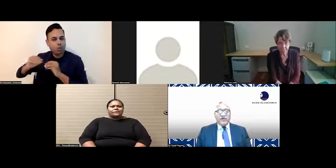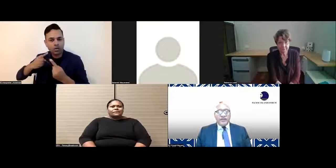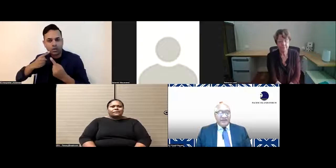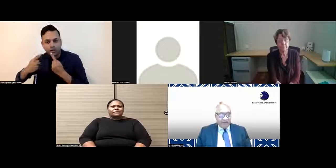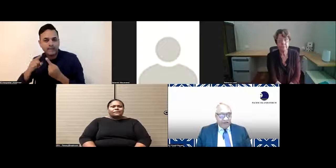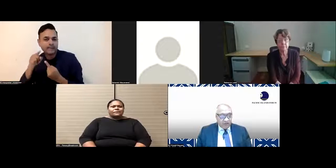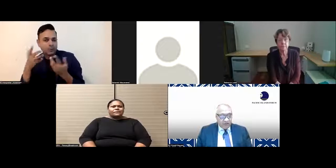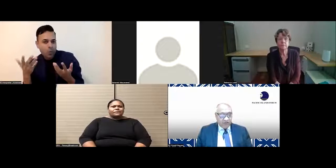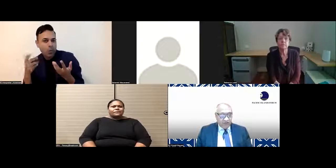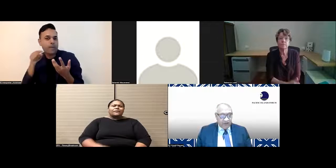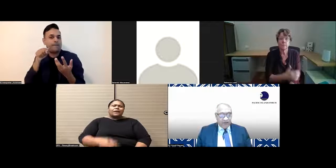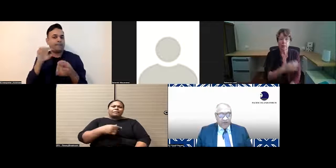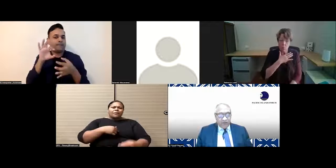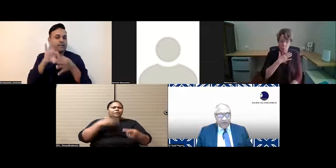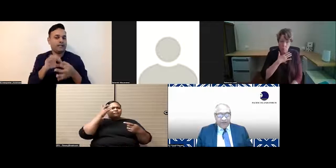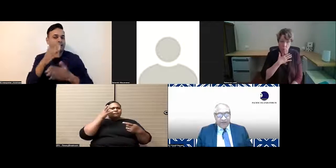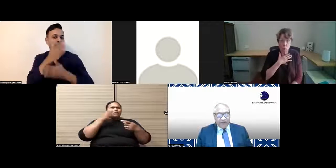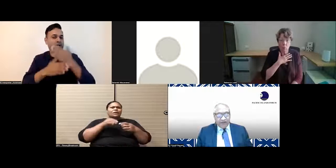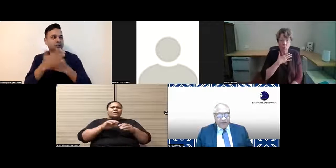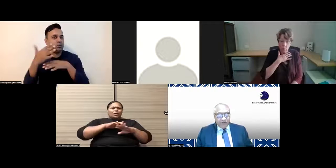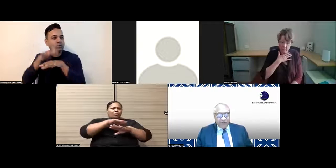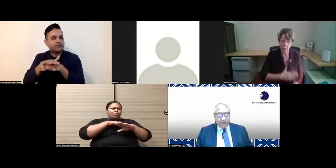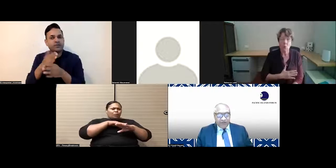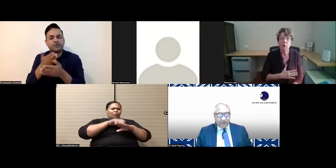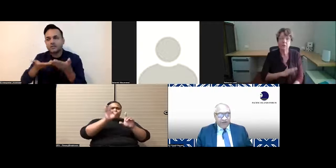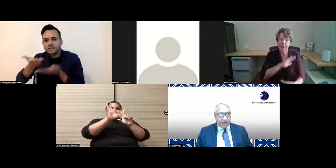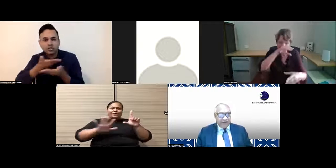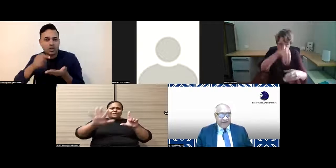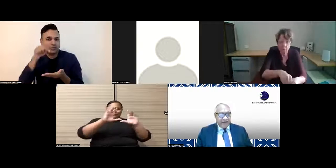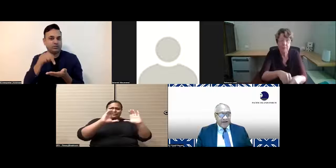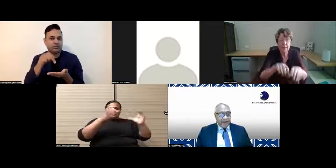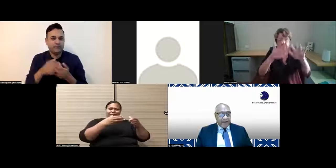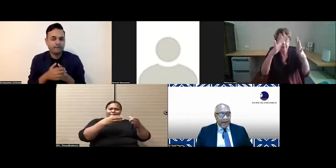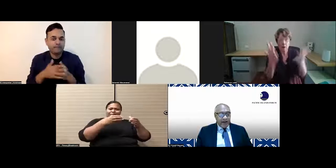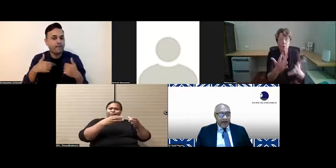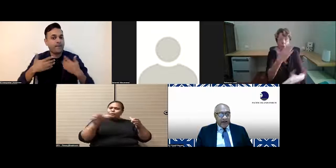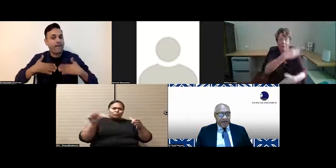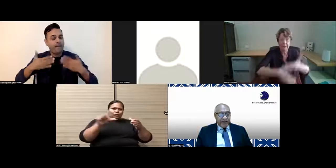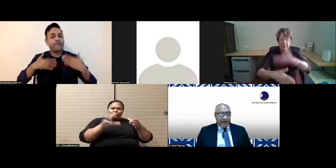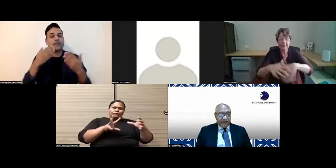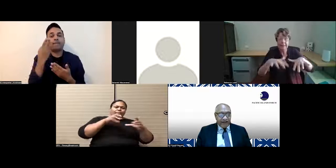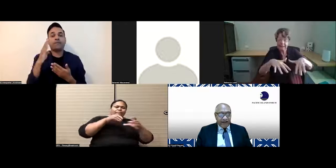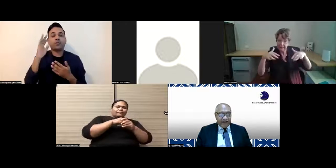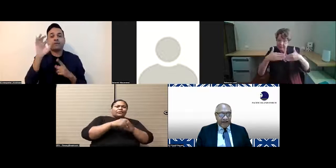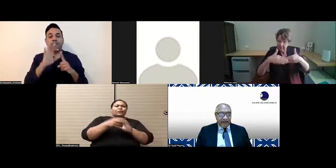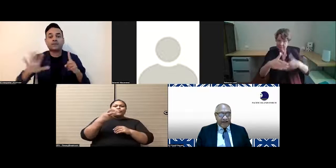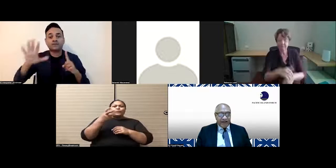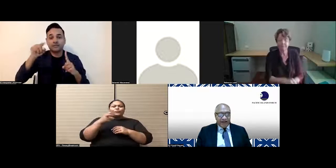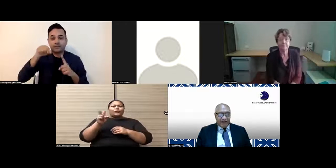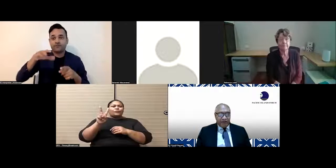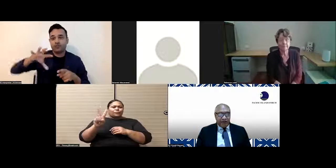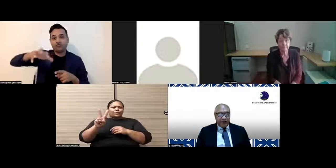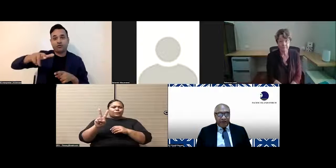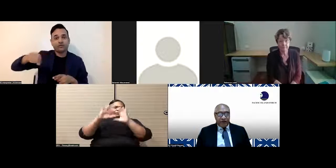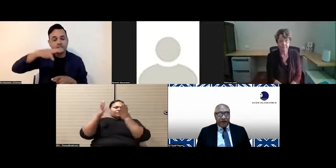the 2020-22 Global Summit and continue to build on this. The Pacific Satellite Summit